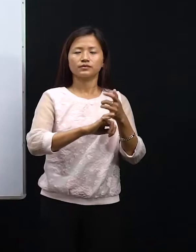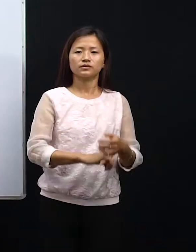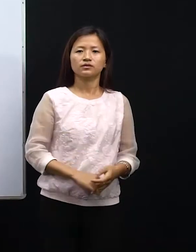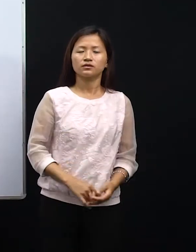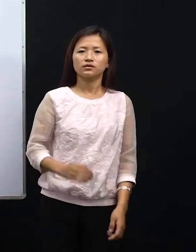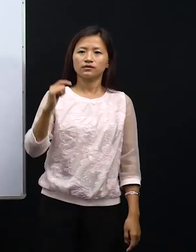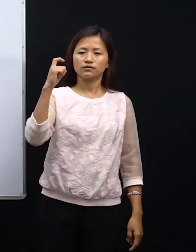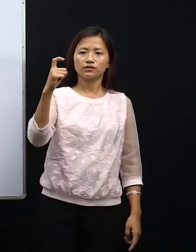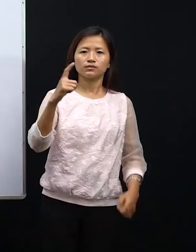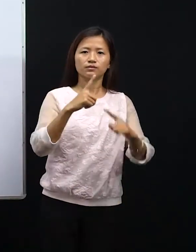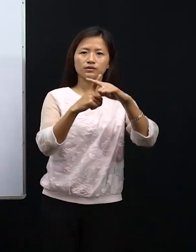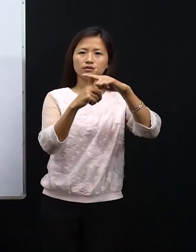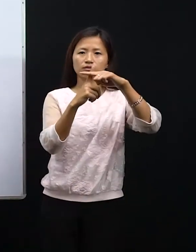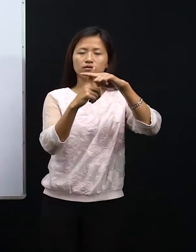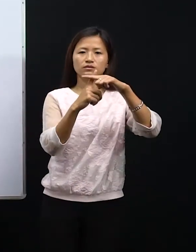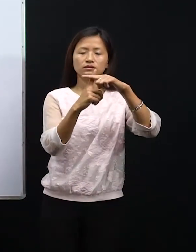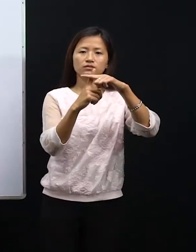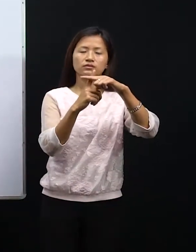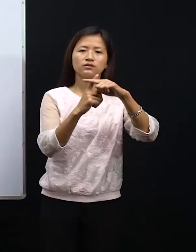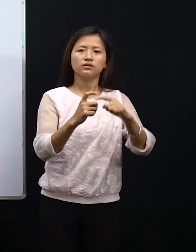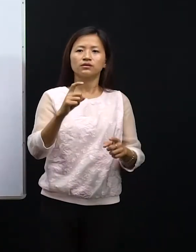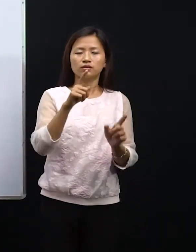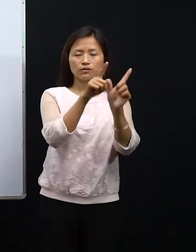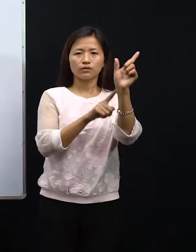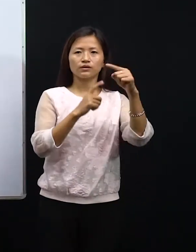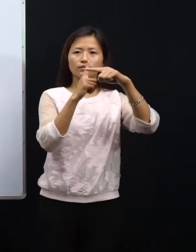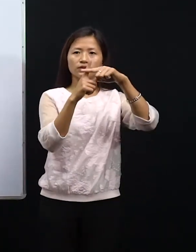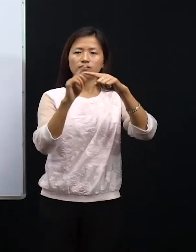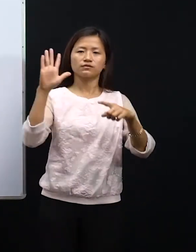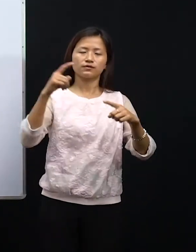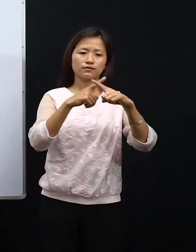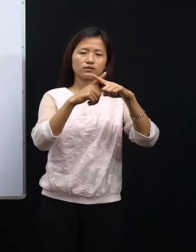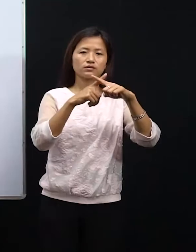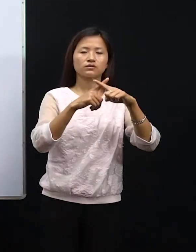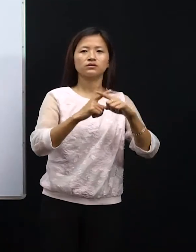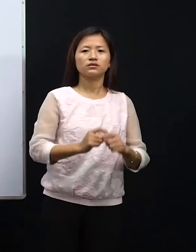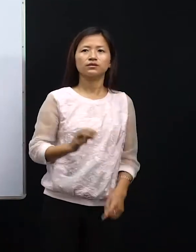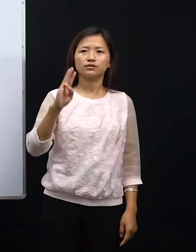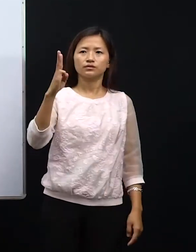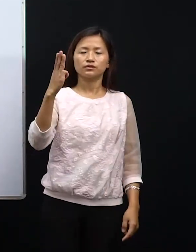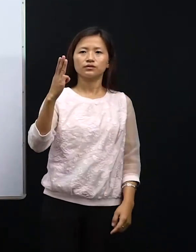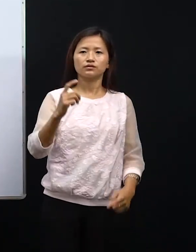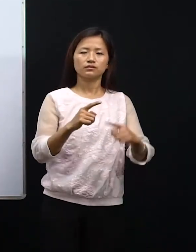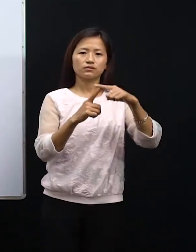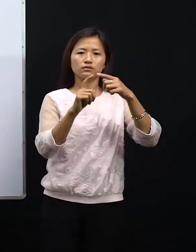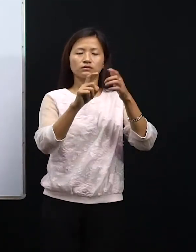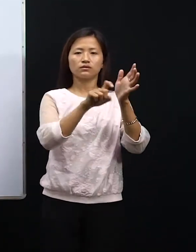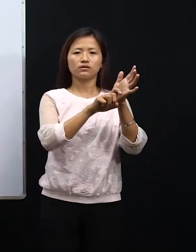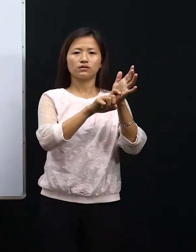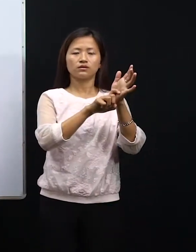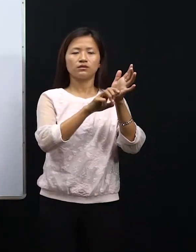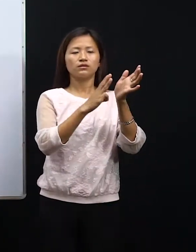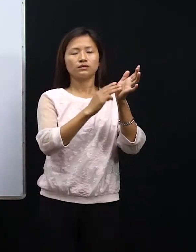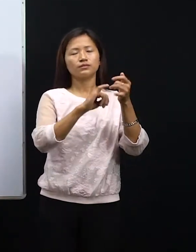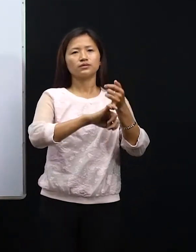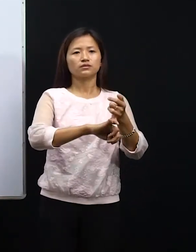5x. 7 plus y plus 5x. 3 terms. So 7 plus